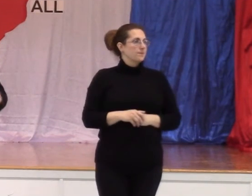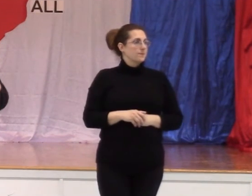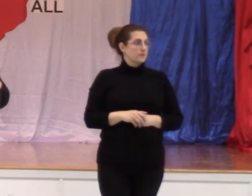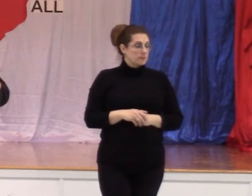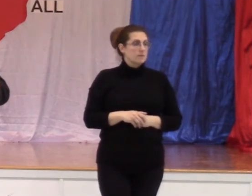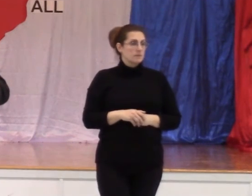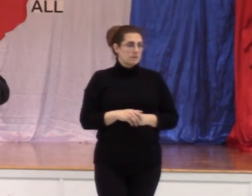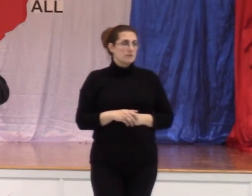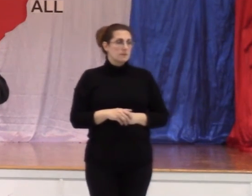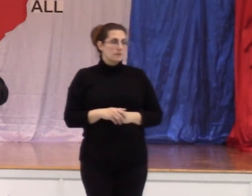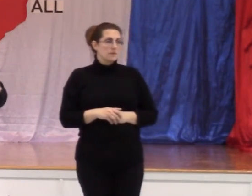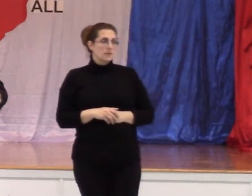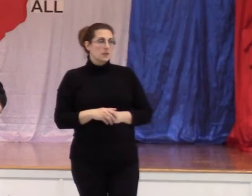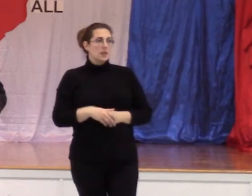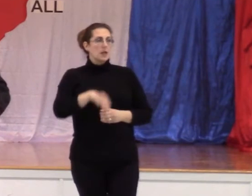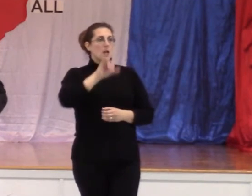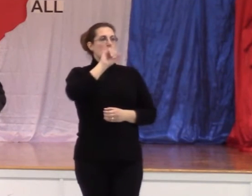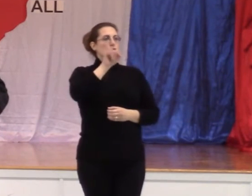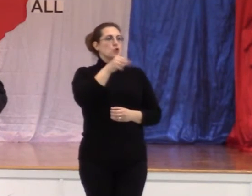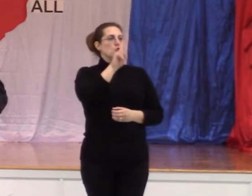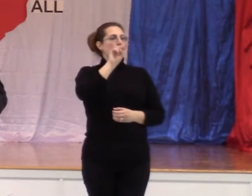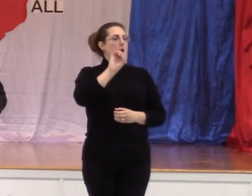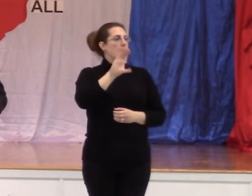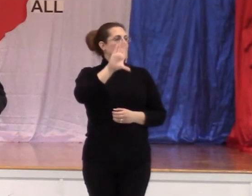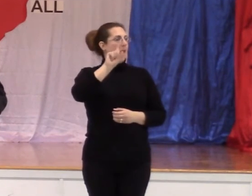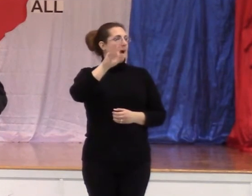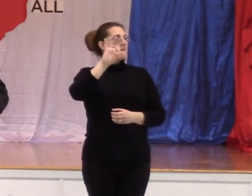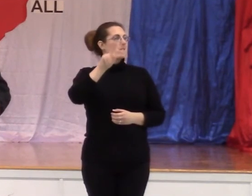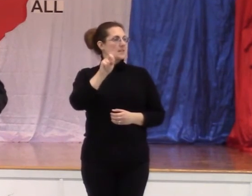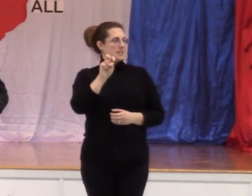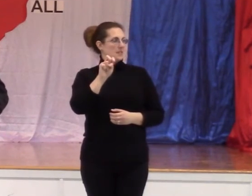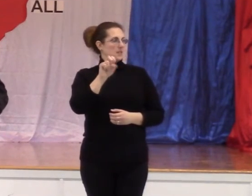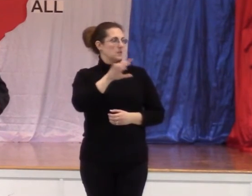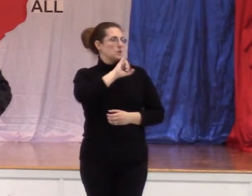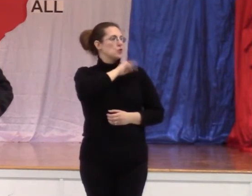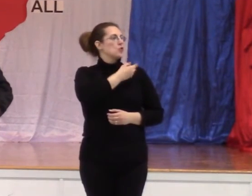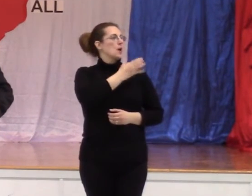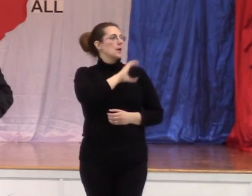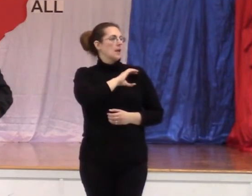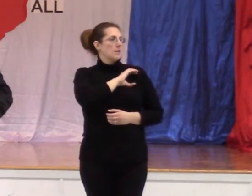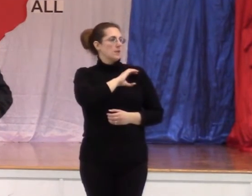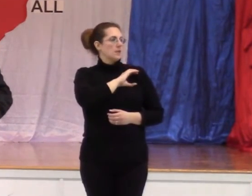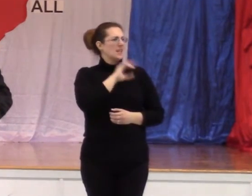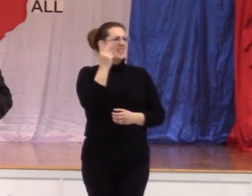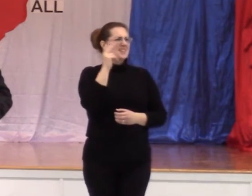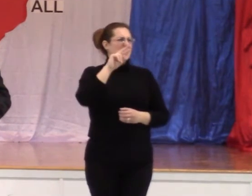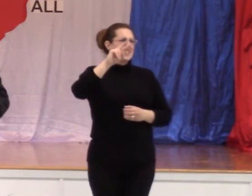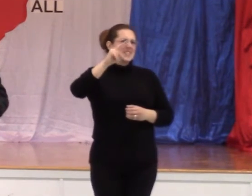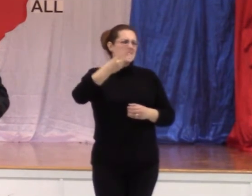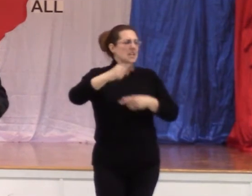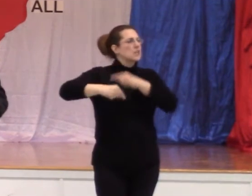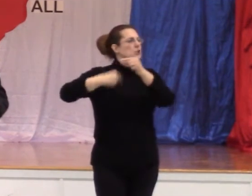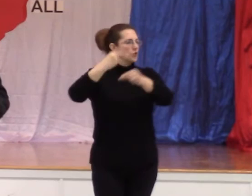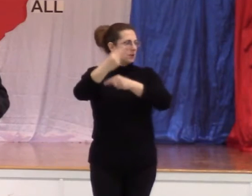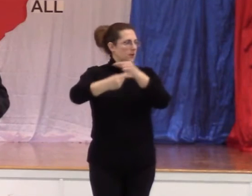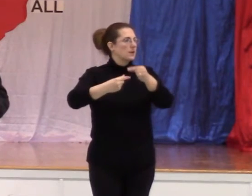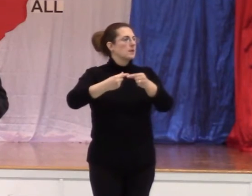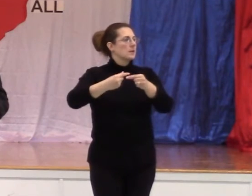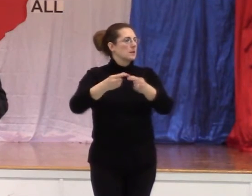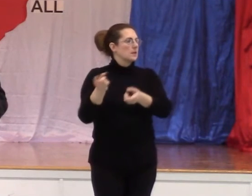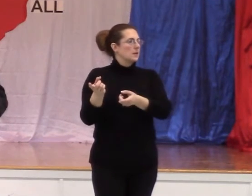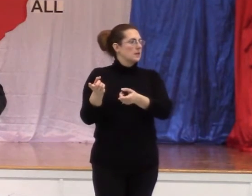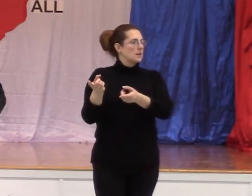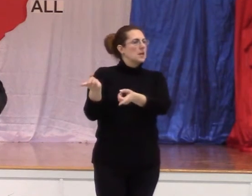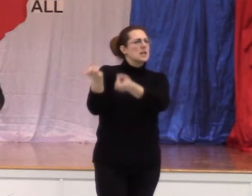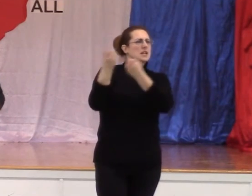Right? Now, John Calvin, I've mentioned his name a couple times. He's related to these guys, but he's always second generation. You have to remember that. He comes around at the